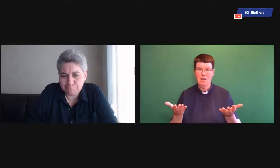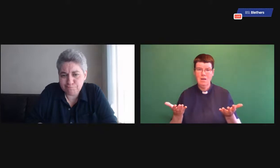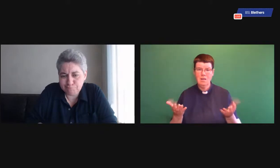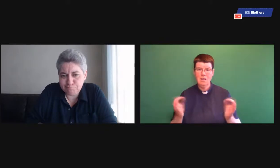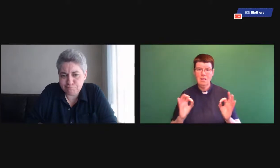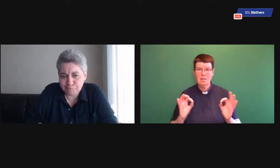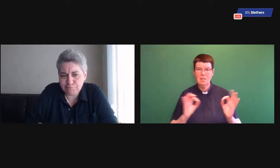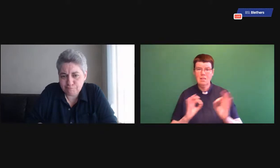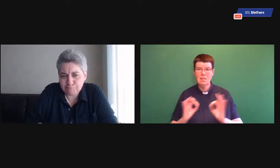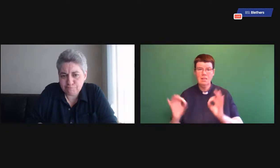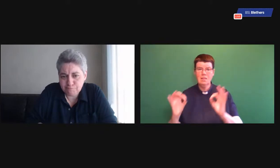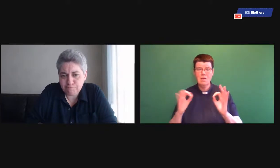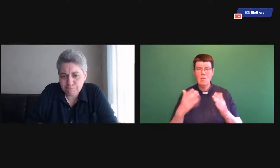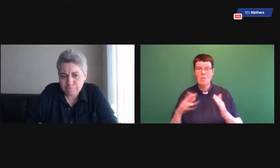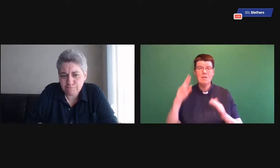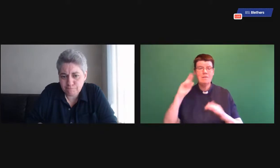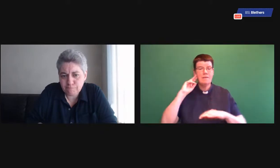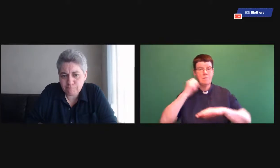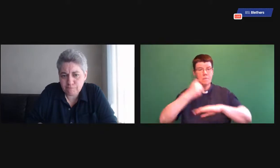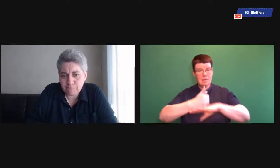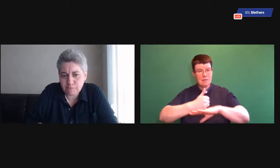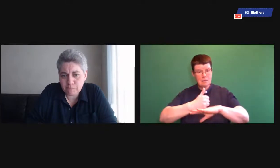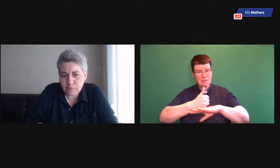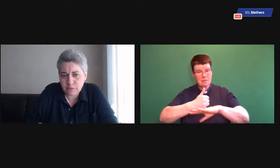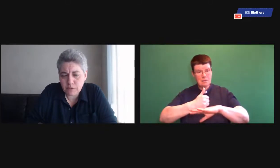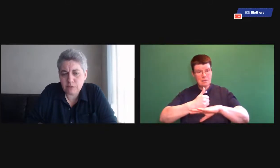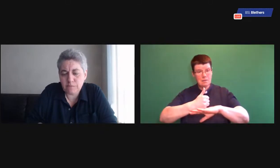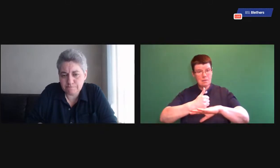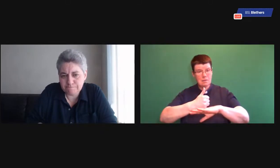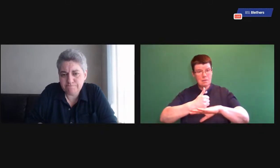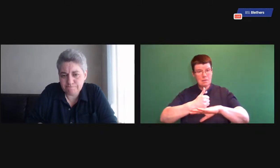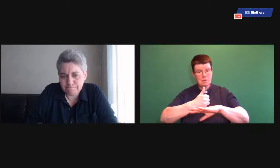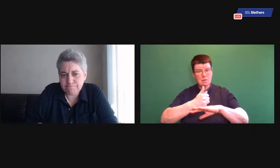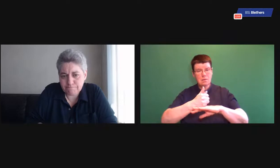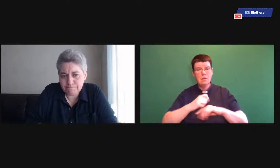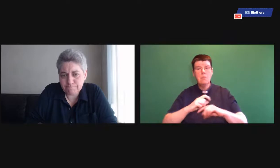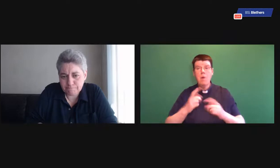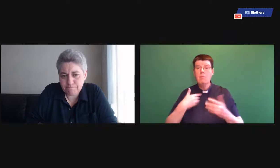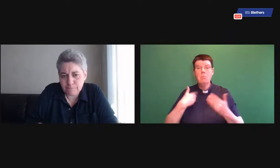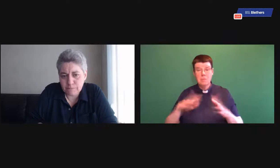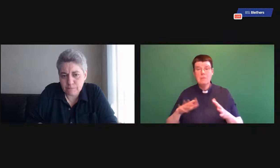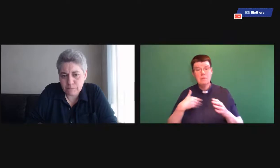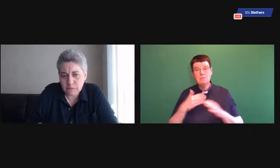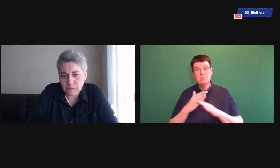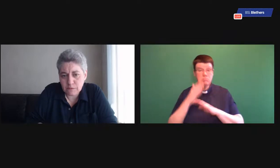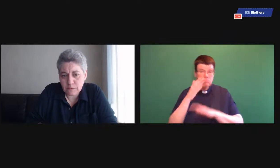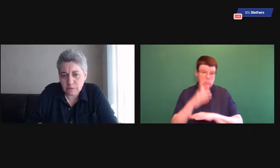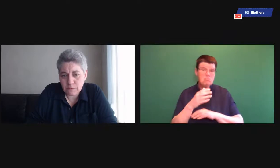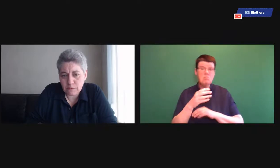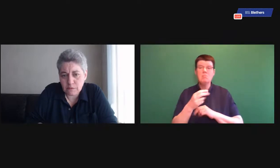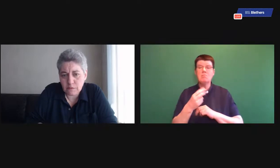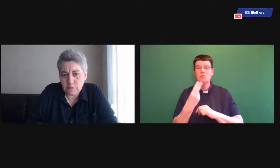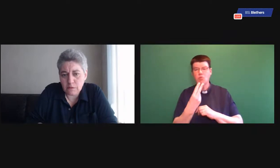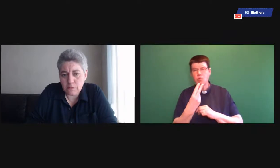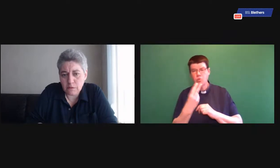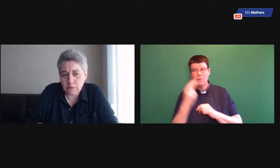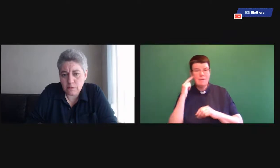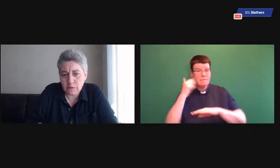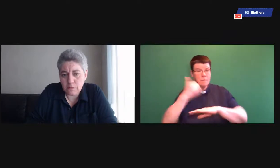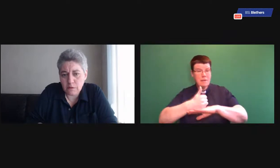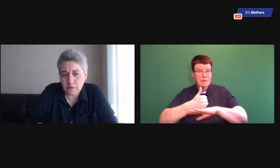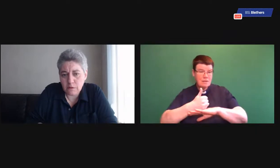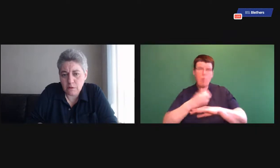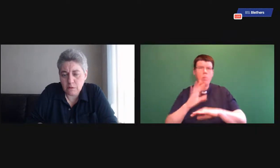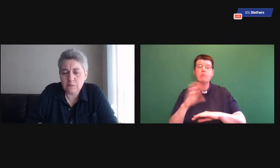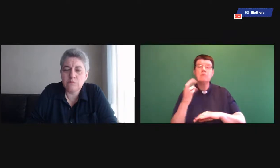because for us as well, deaf schools are practically non-existent now. We have these things called deaf bases